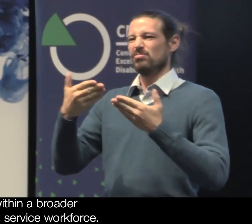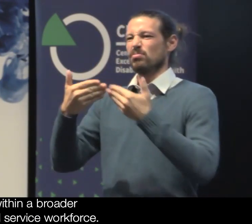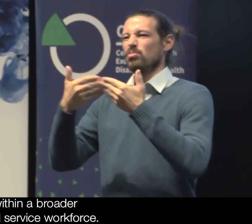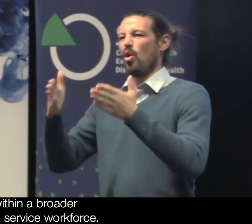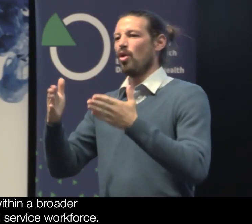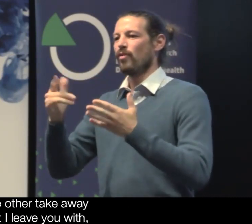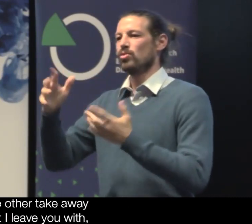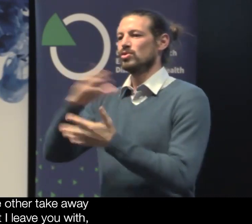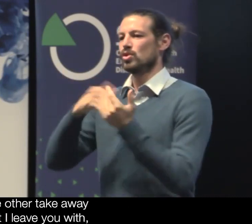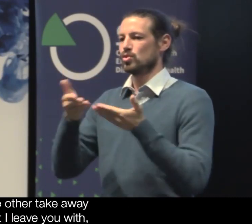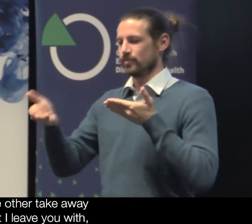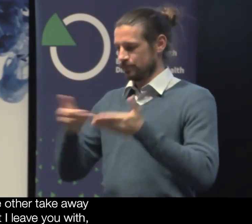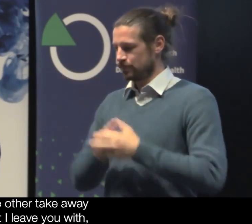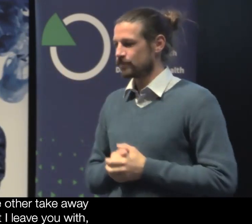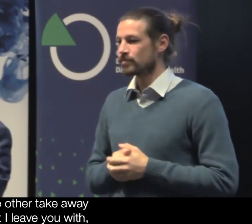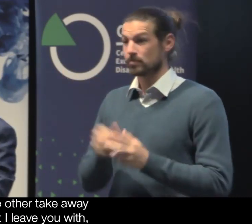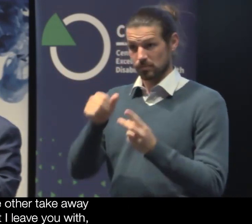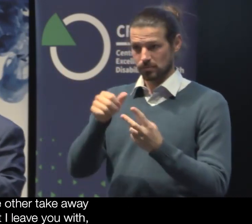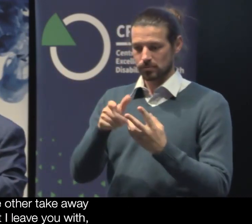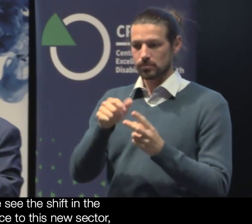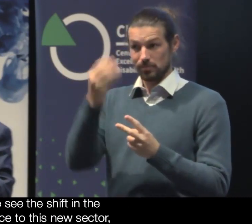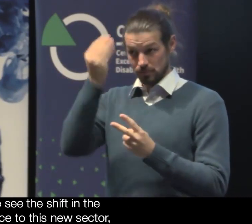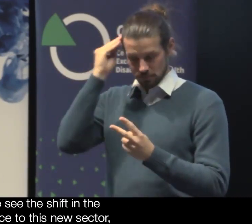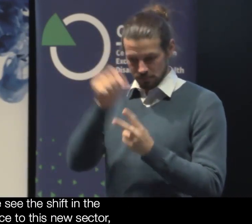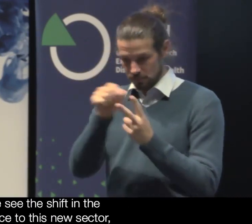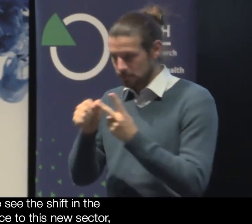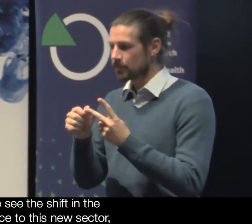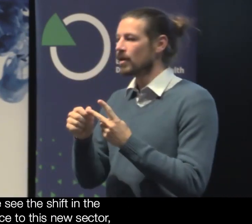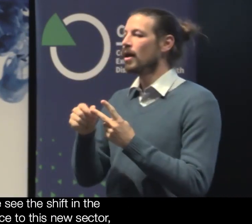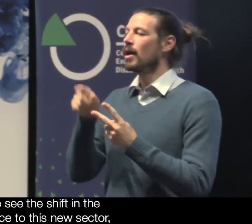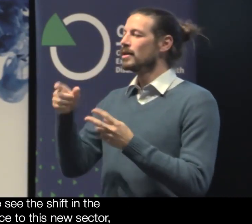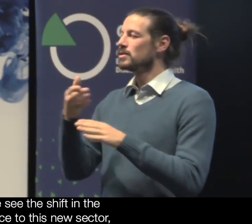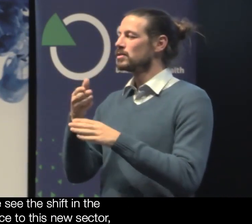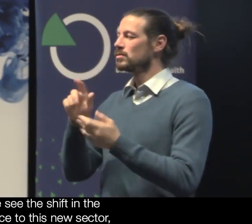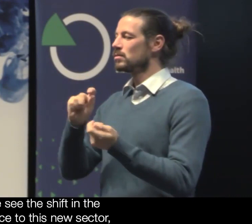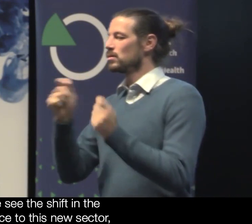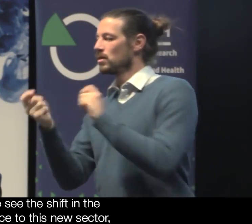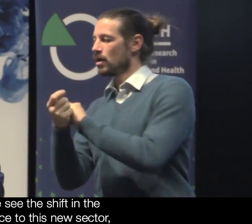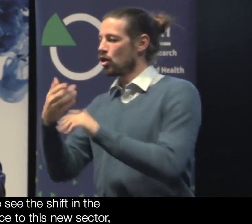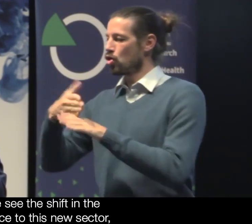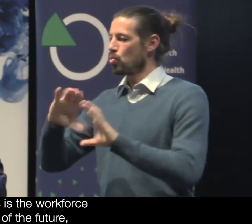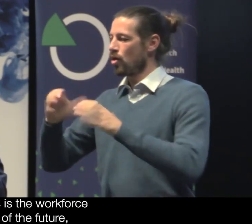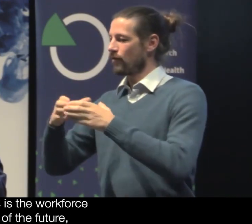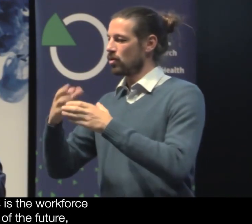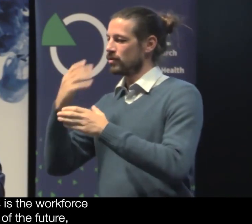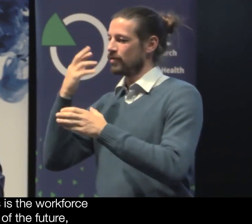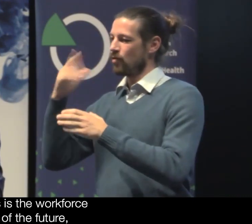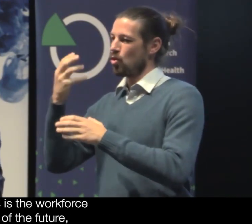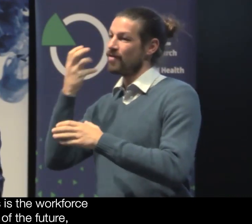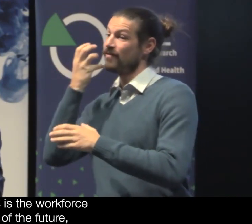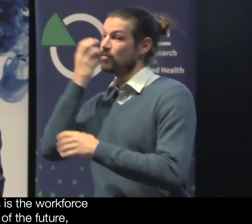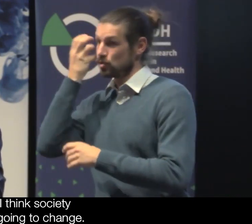other takeaway that I'd leave you with, as we see the shift in the workforce to this new sector, this is the workforce of the future, I